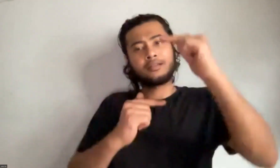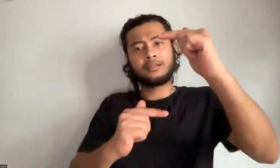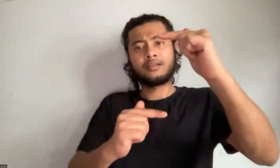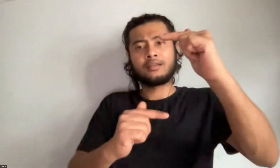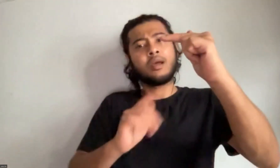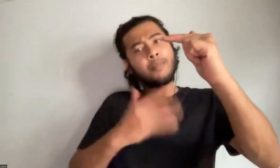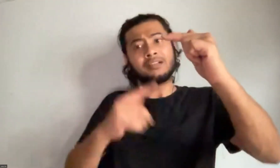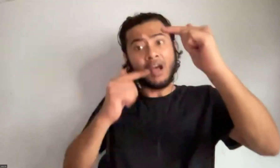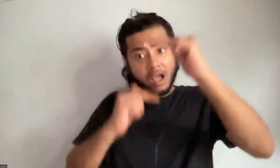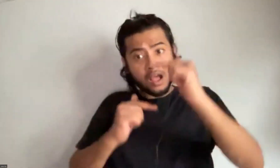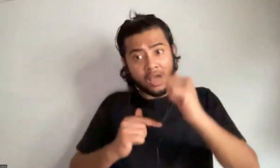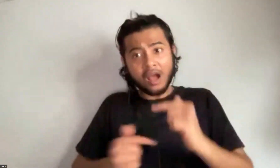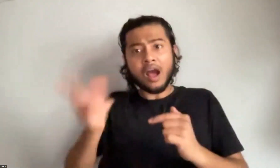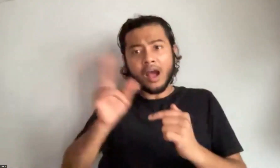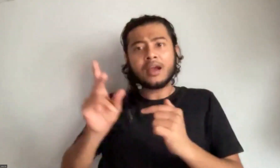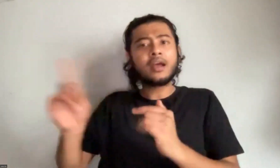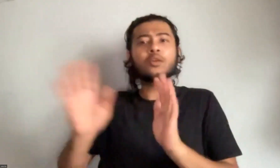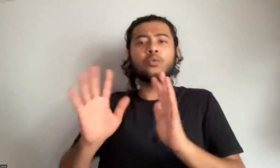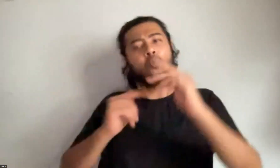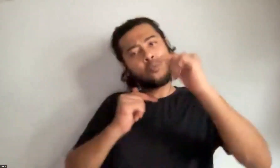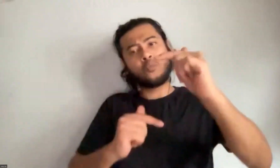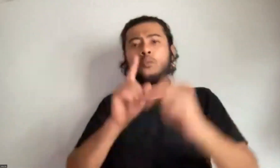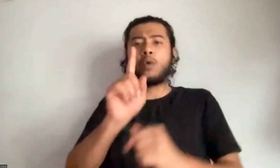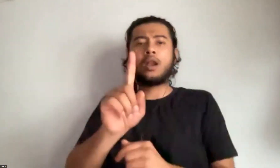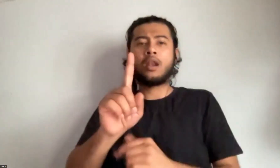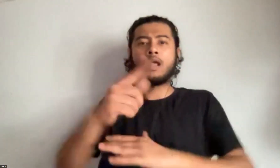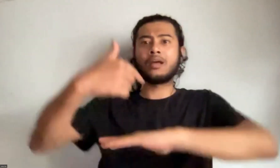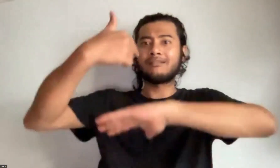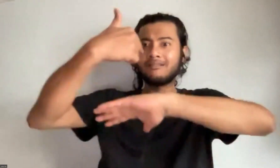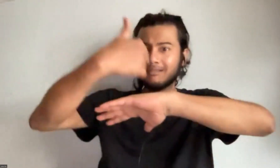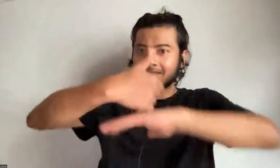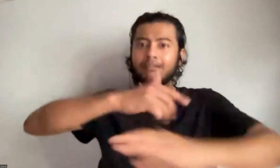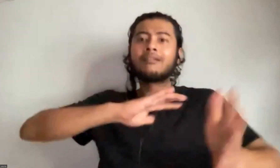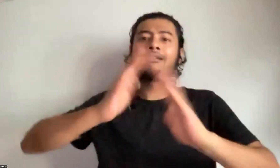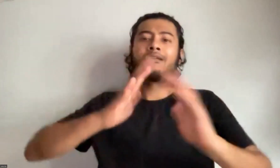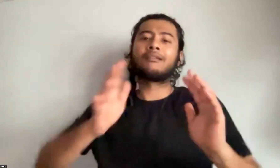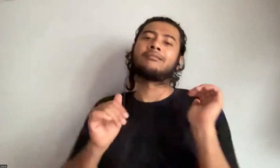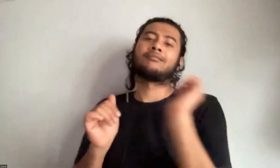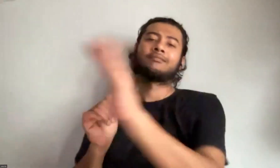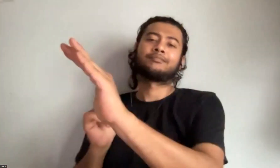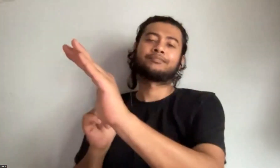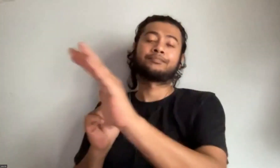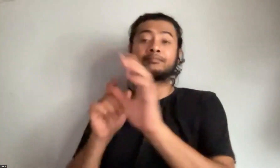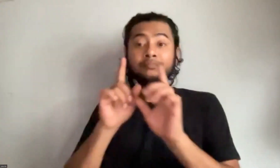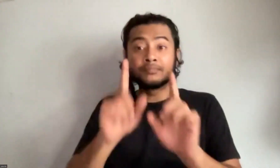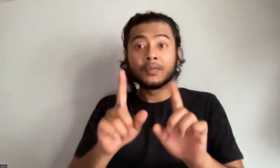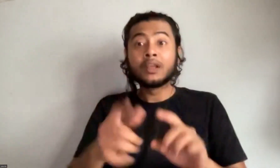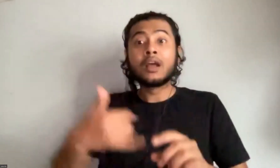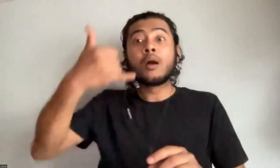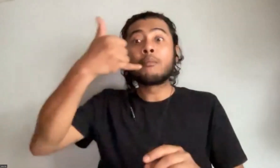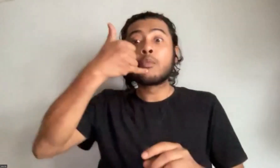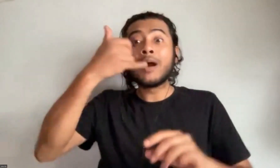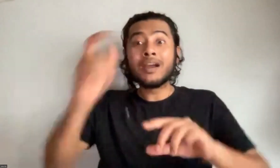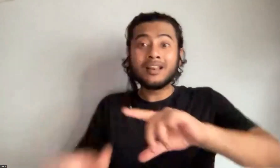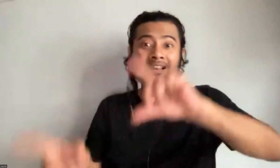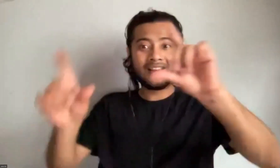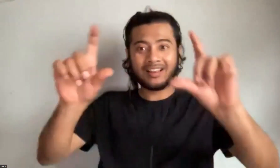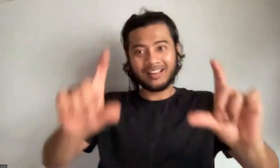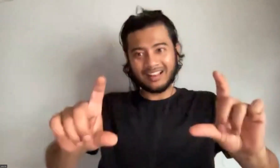phone horizontally, with good lighting, and the camera also should be on the eye level, not very low, because